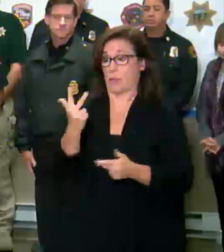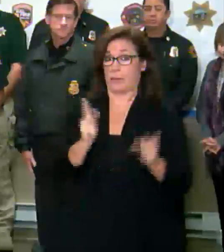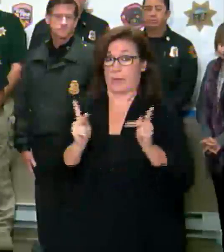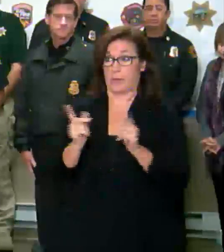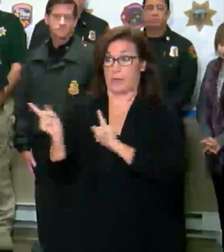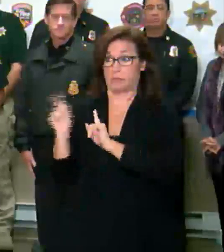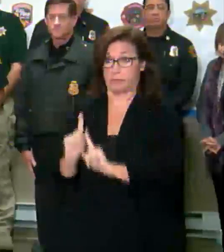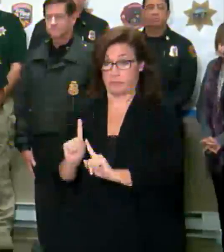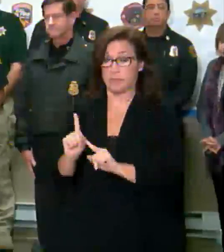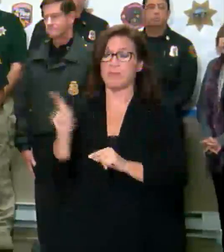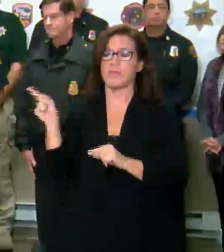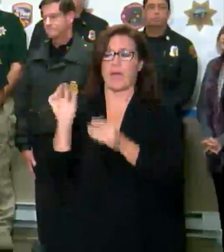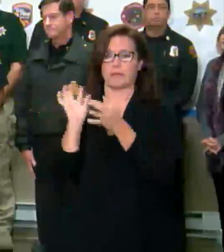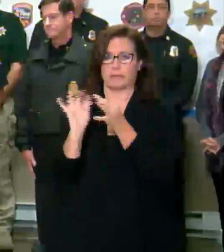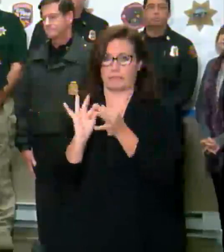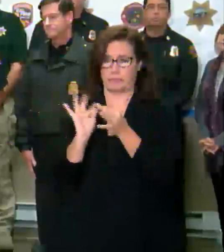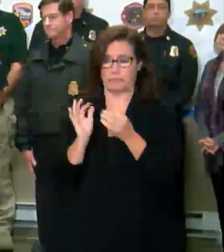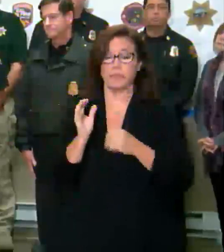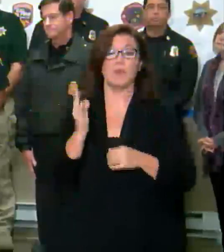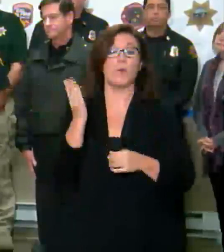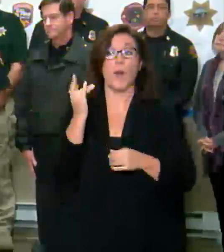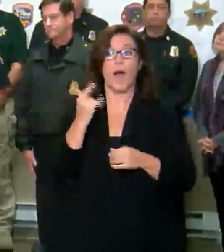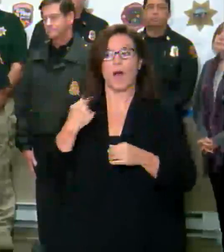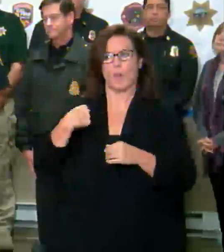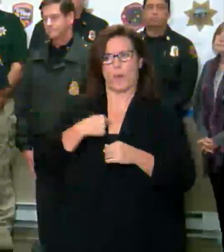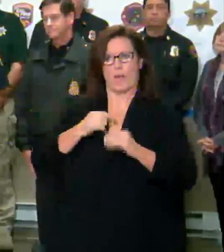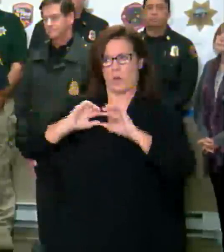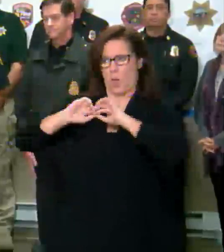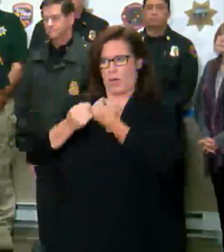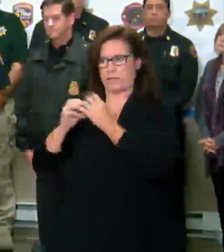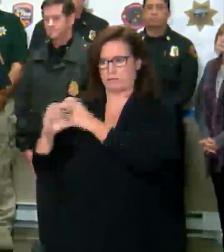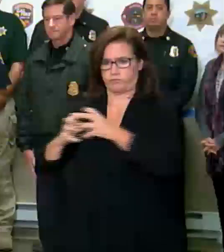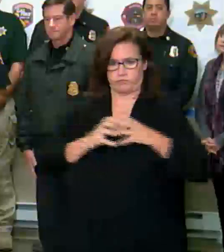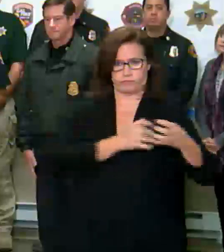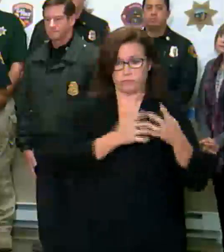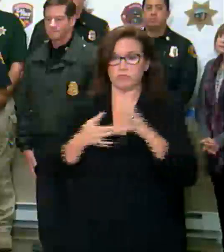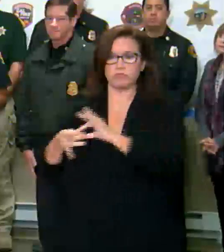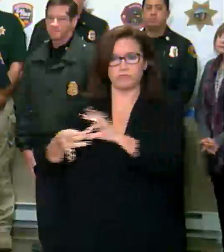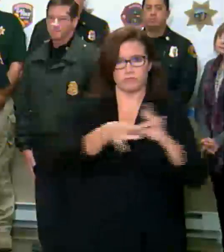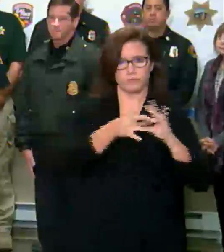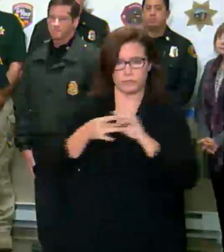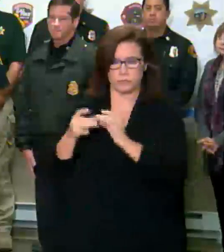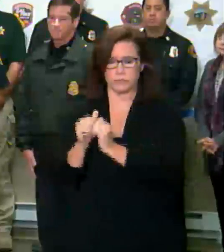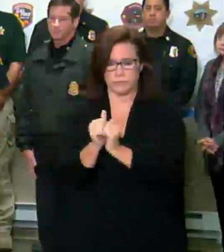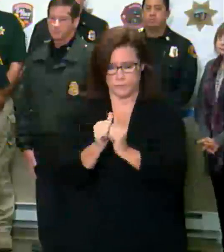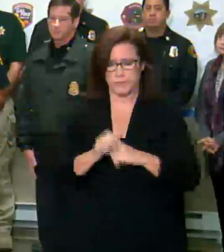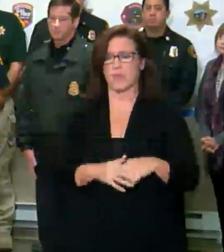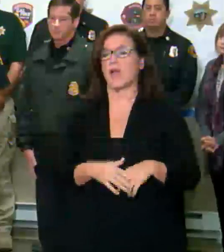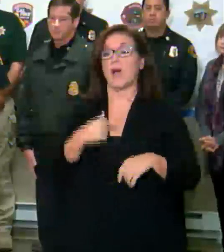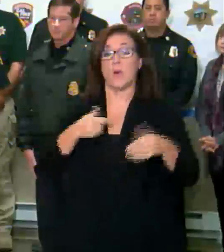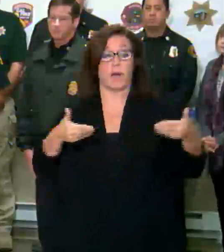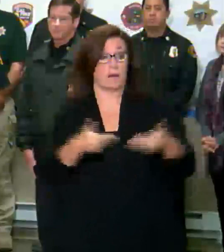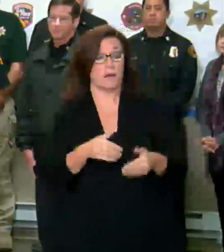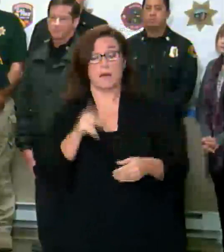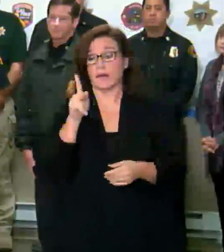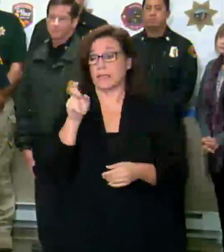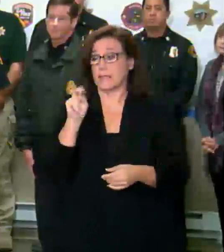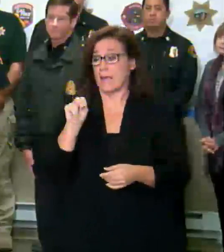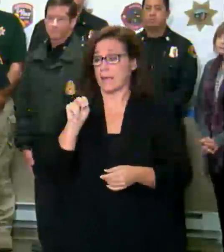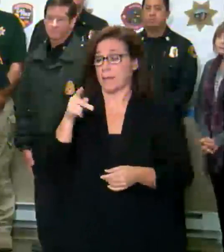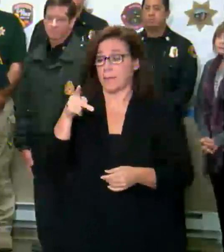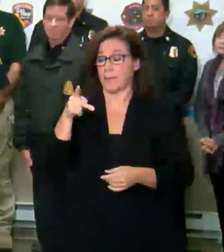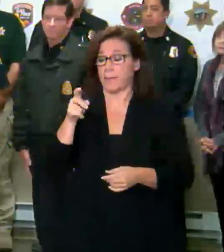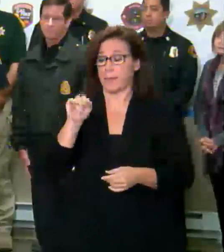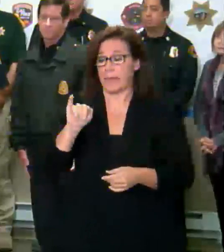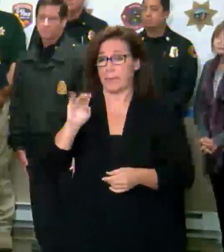to make a few statements about the cooperative effort to date. I'd like to introduce from CAL FIRE Director Ken Pimlott, from the